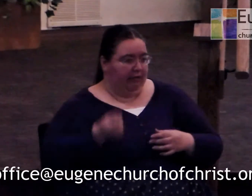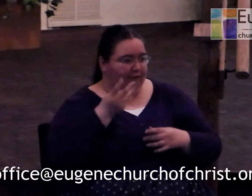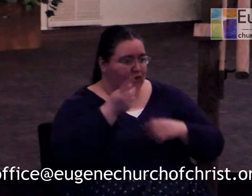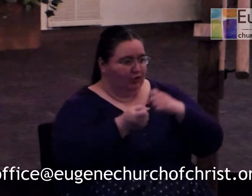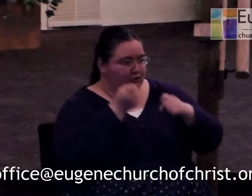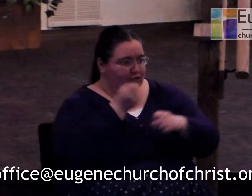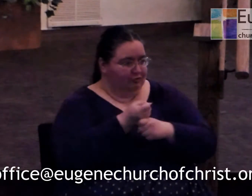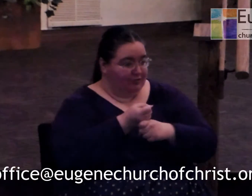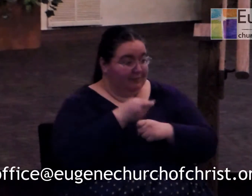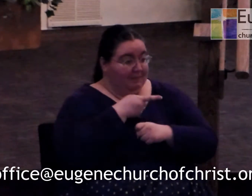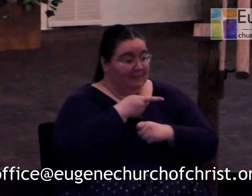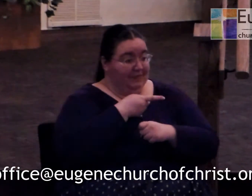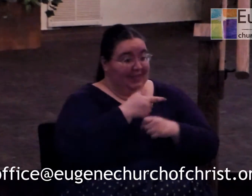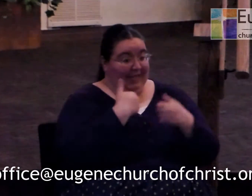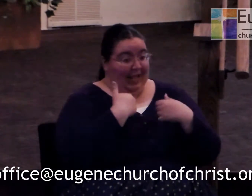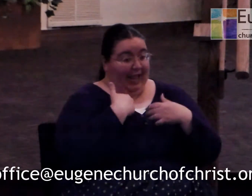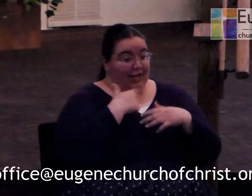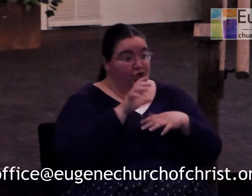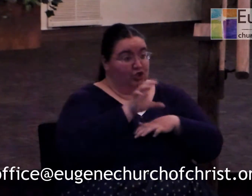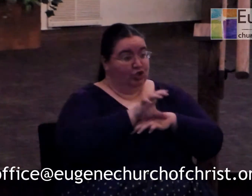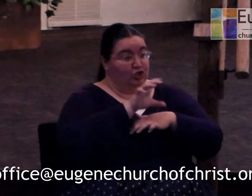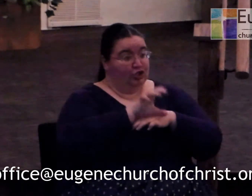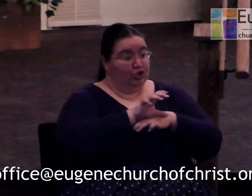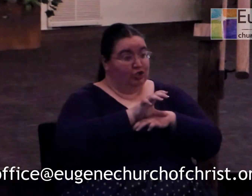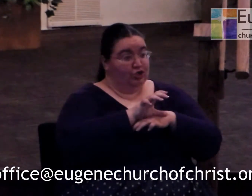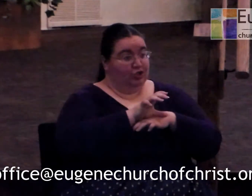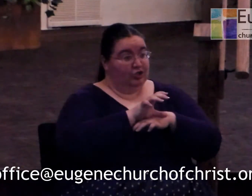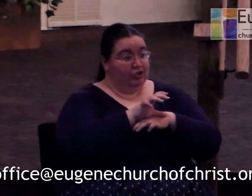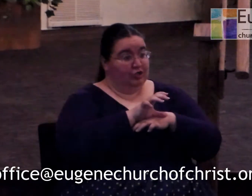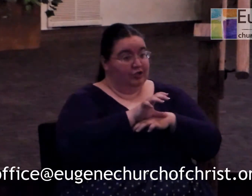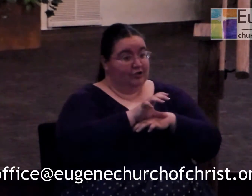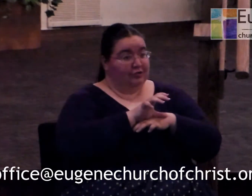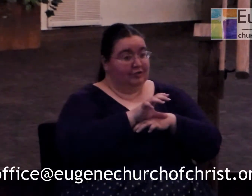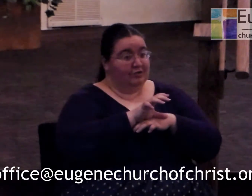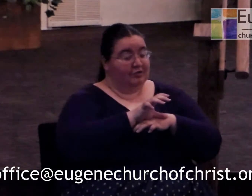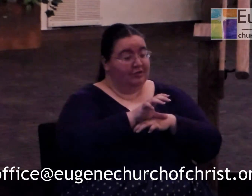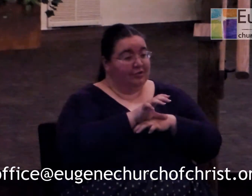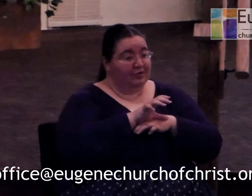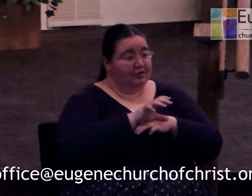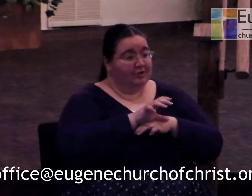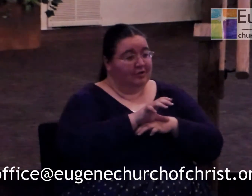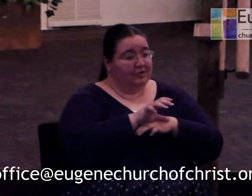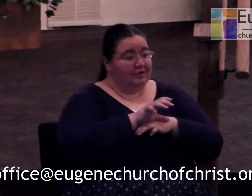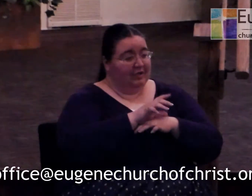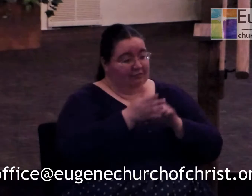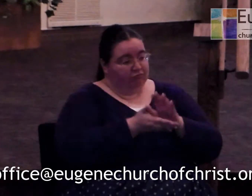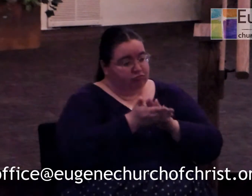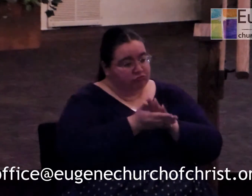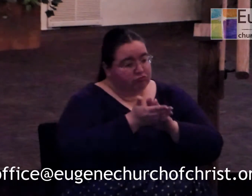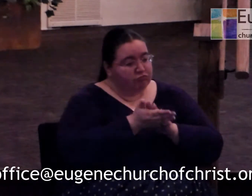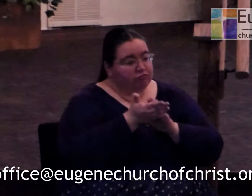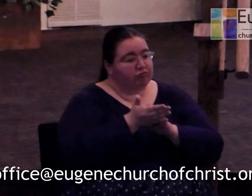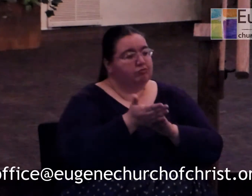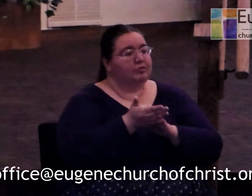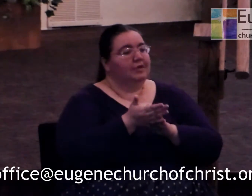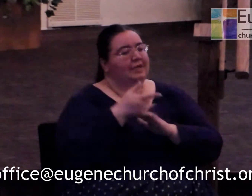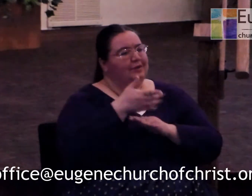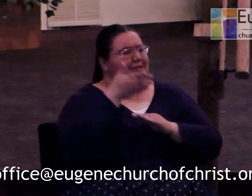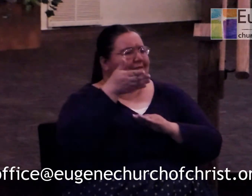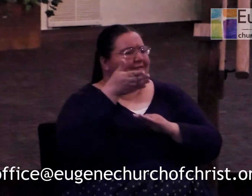a church in his apartment because that's all you could do in China. And he was there and he was teaching English, and he was also helping